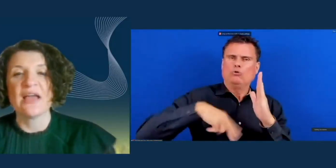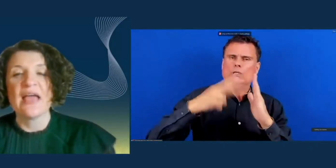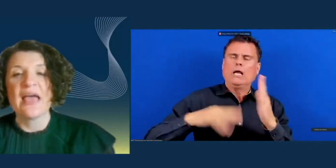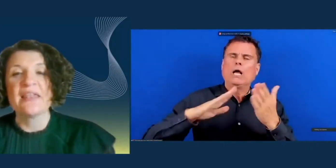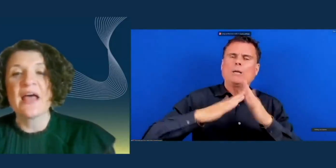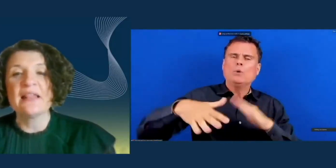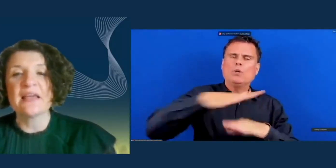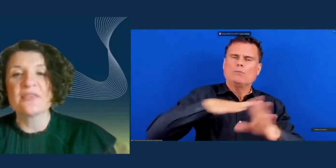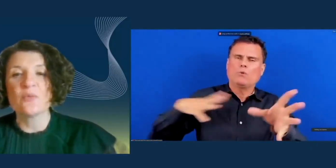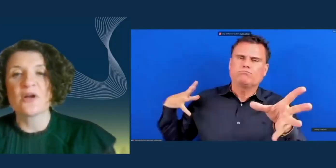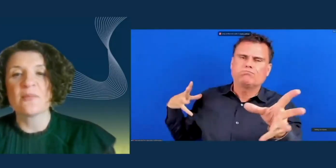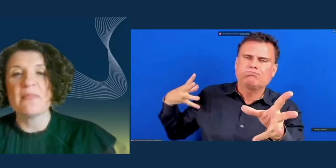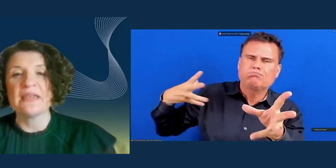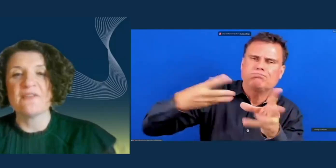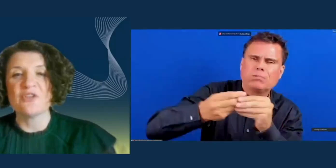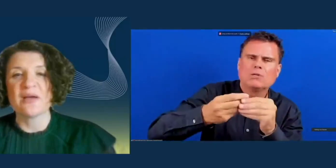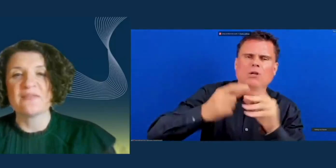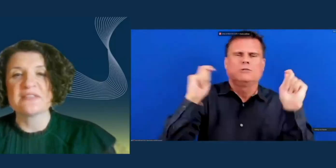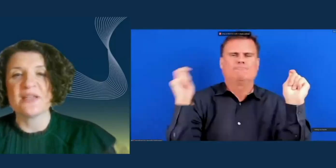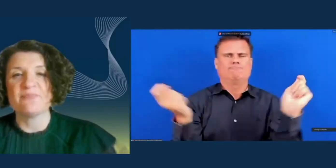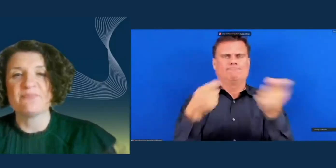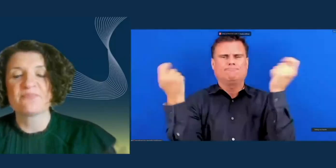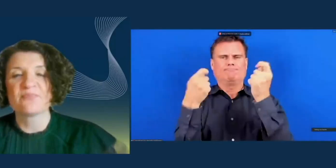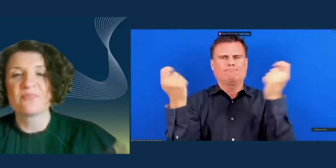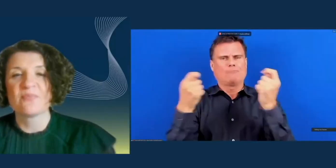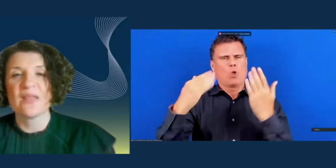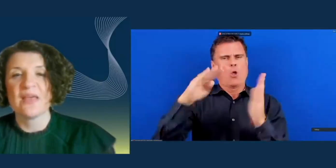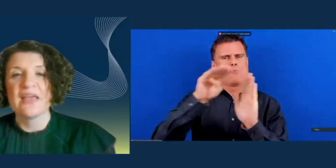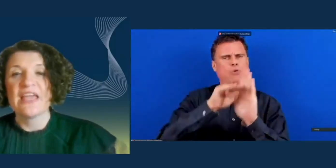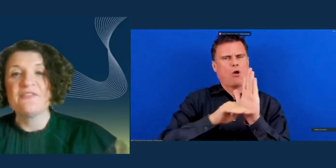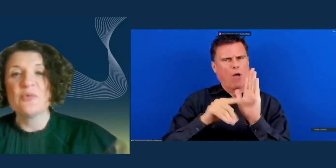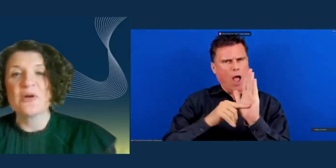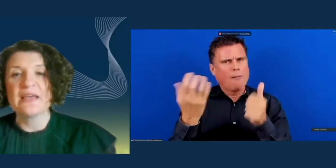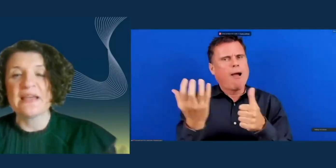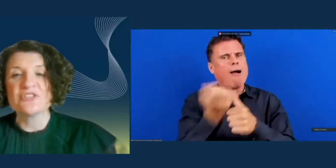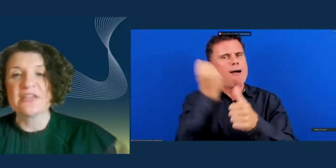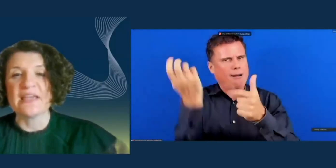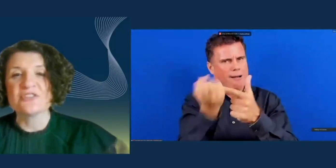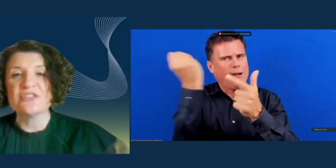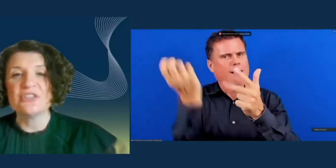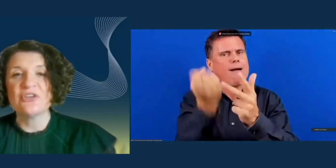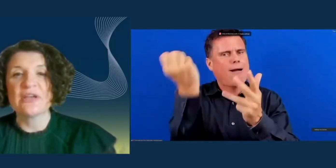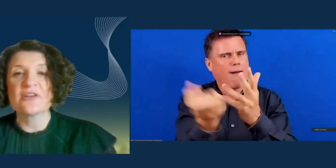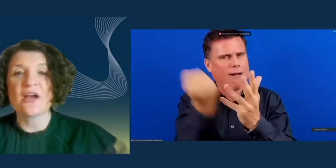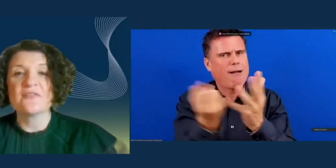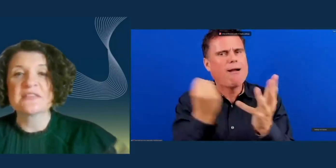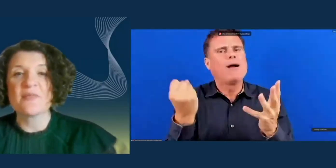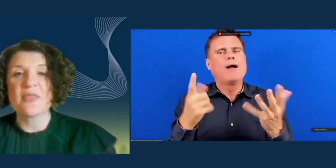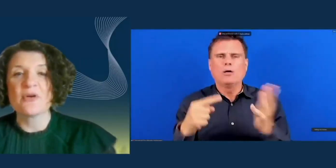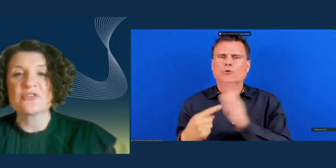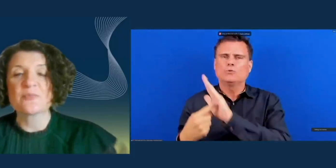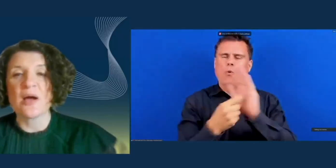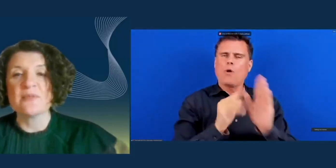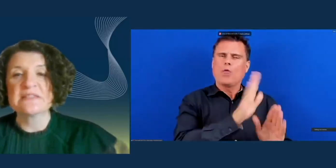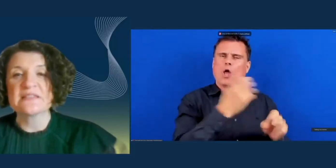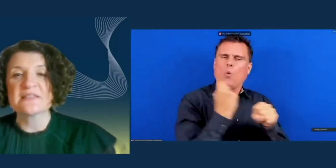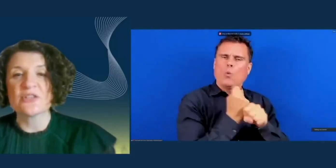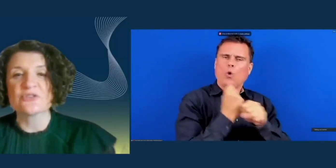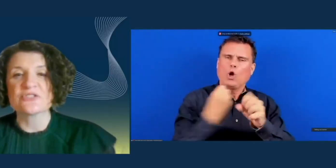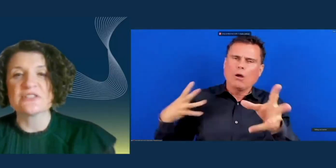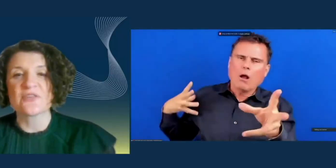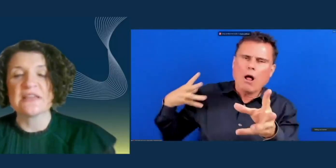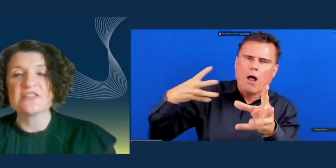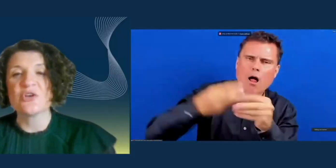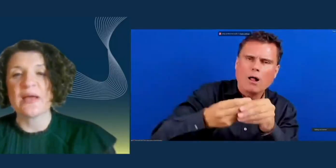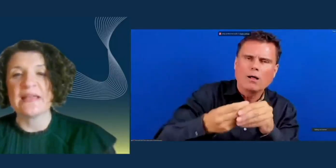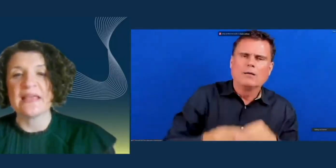together and highlight the work many of you have done. If you work in education, you'll hear of some of the most promising